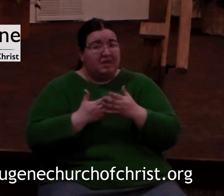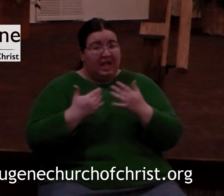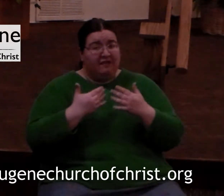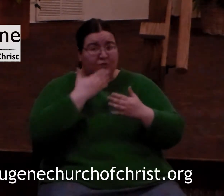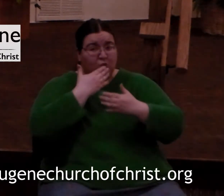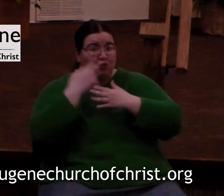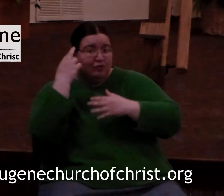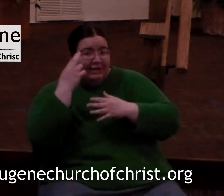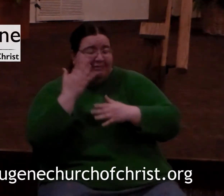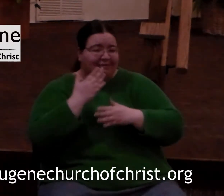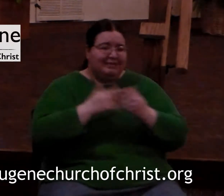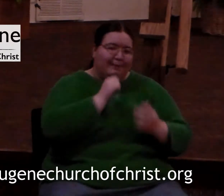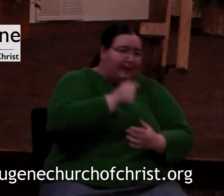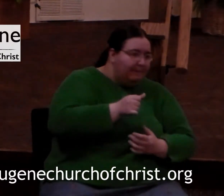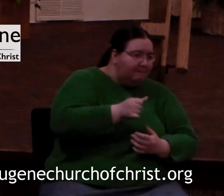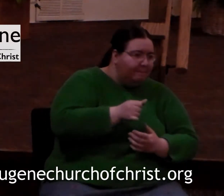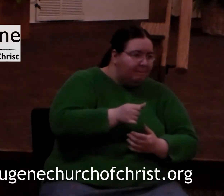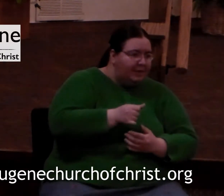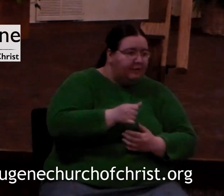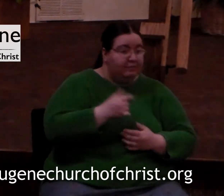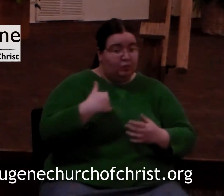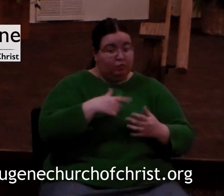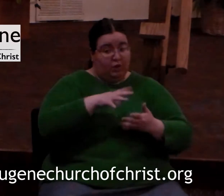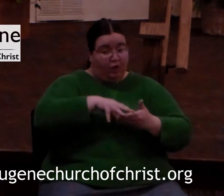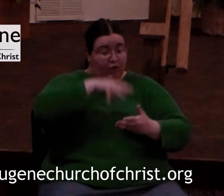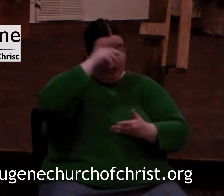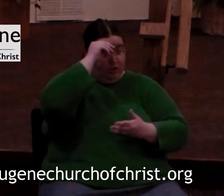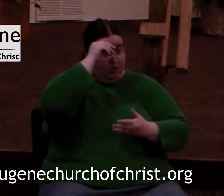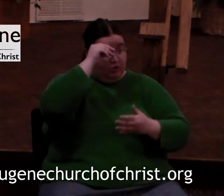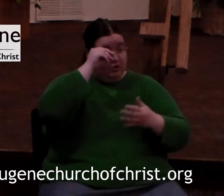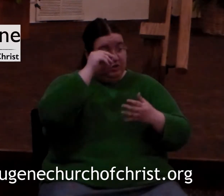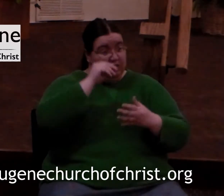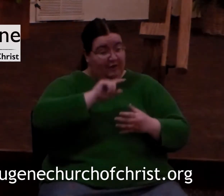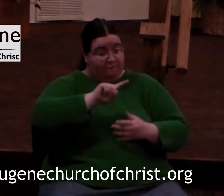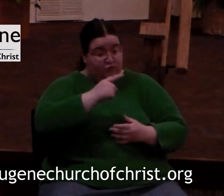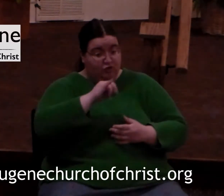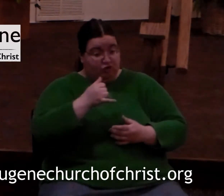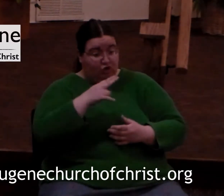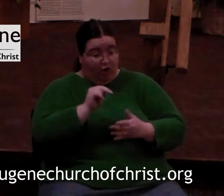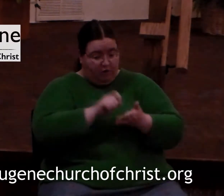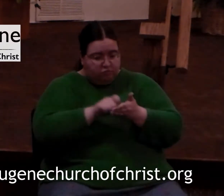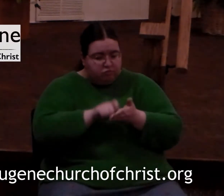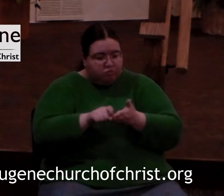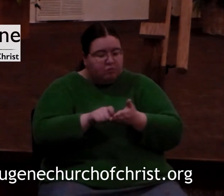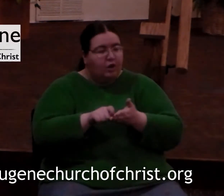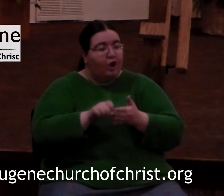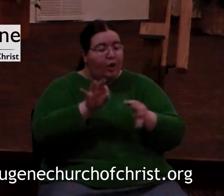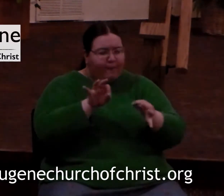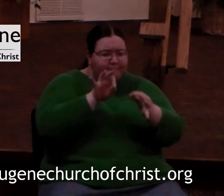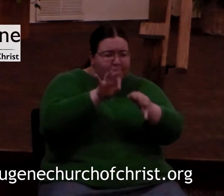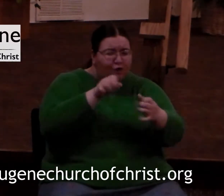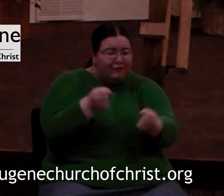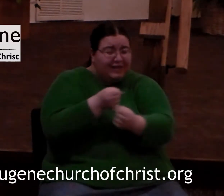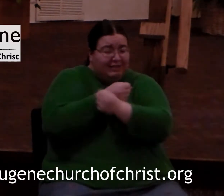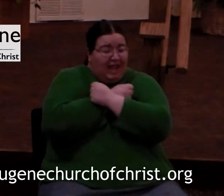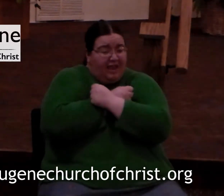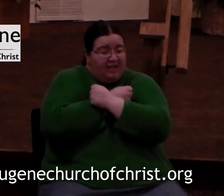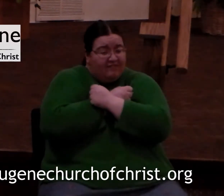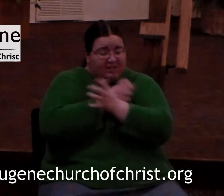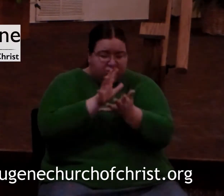learn in Scripture in 1 John is that perfect love drives out fear. And so if we have the love of Christ within us, we